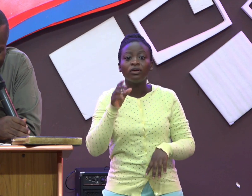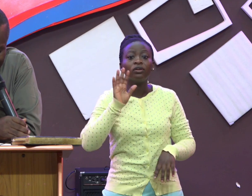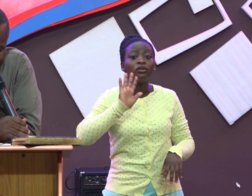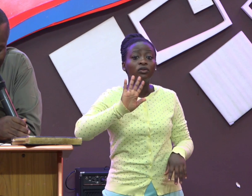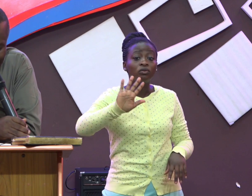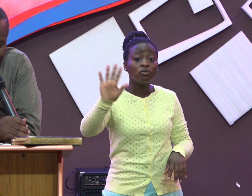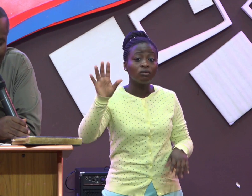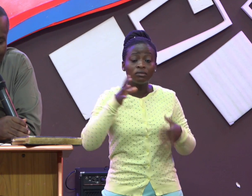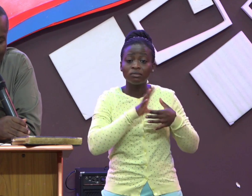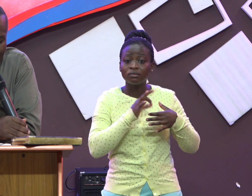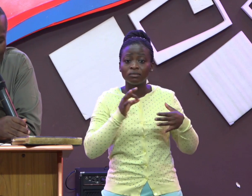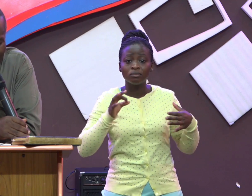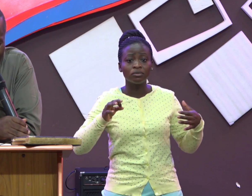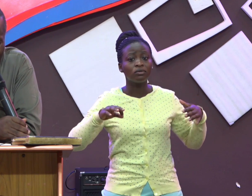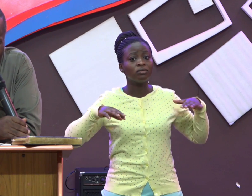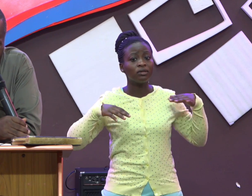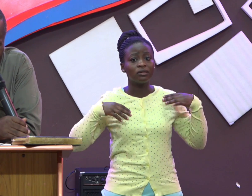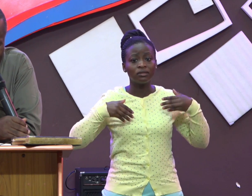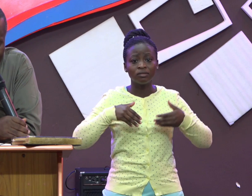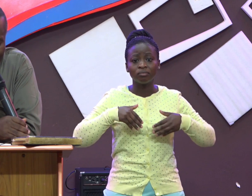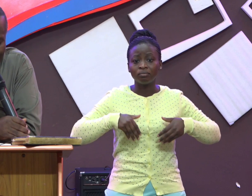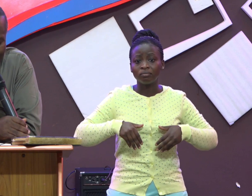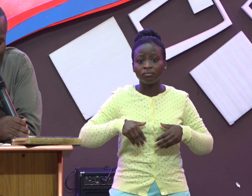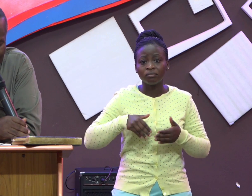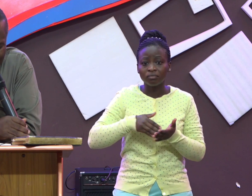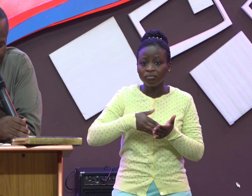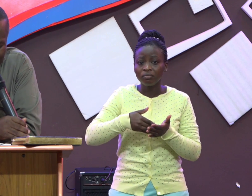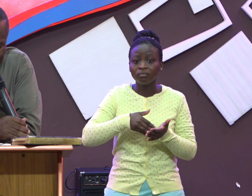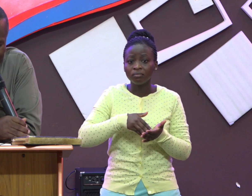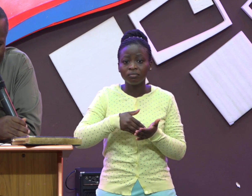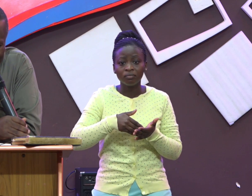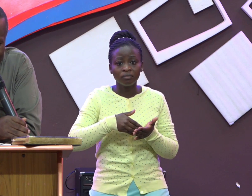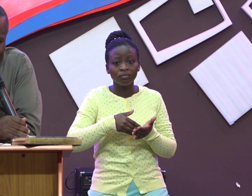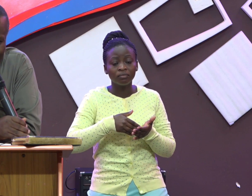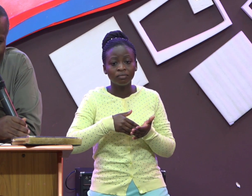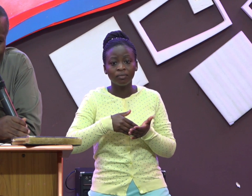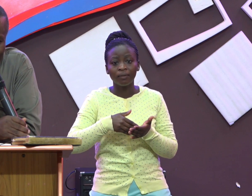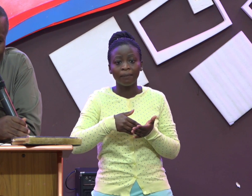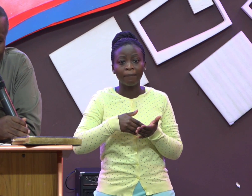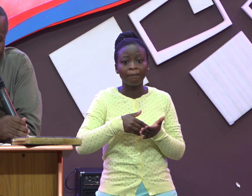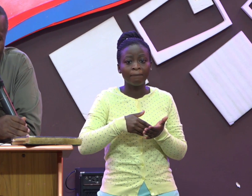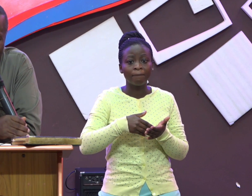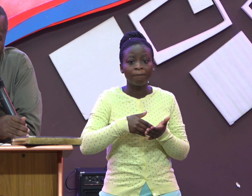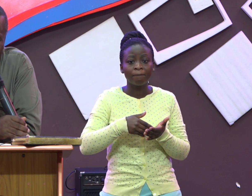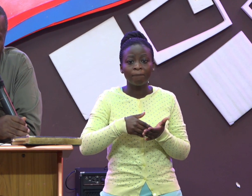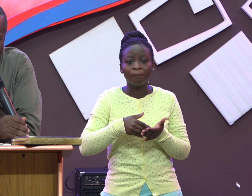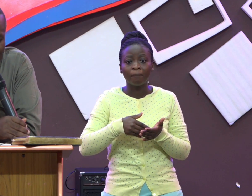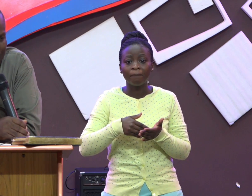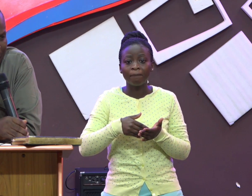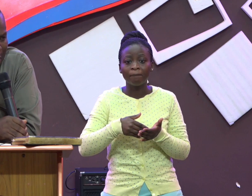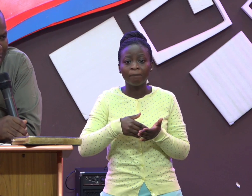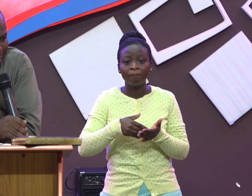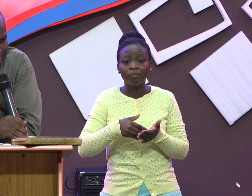You cannot overcome the power of the body, the lust of the body, when the spirit is weak.